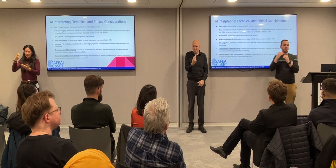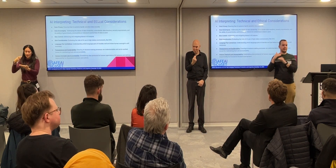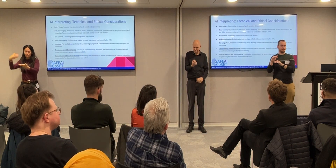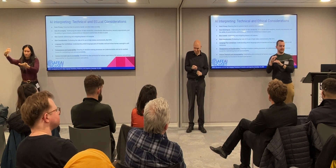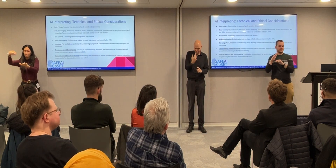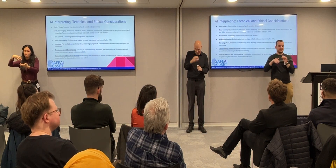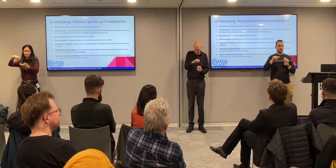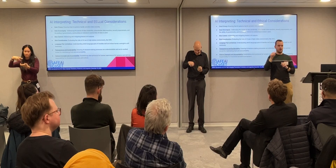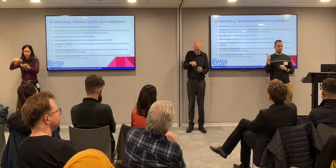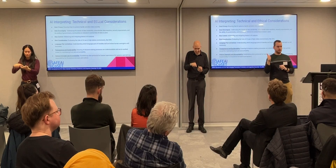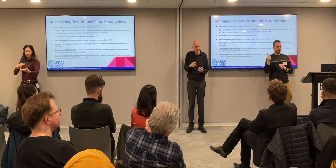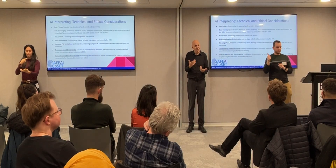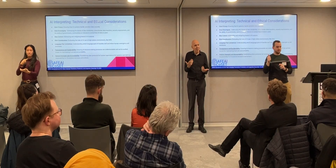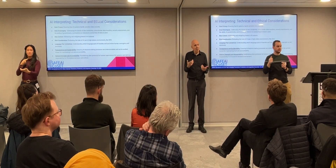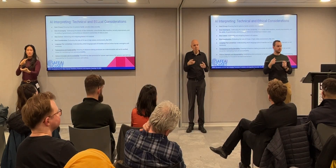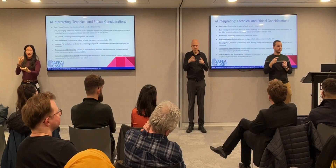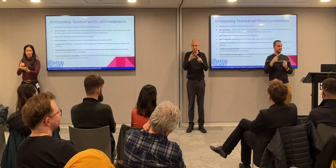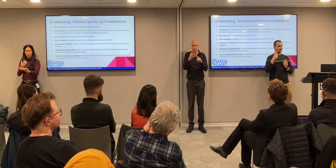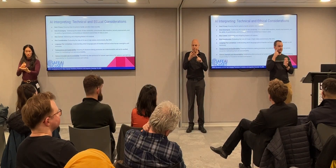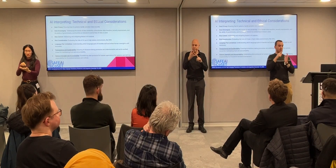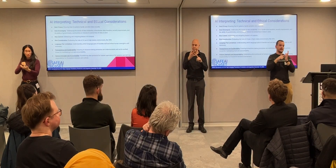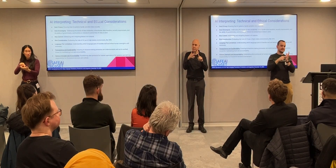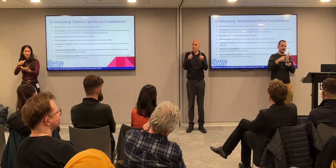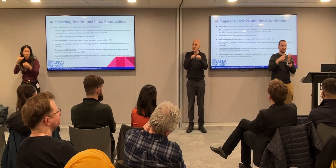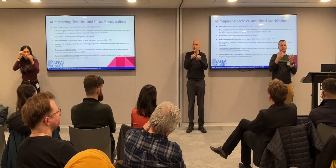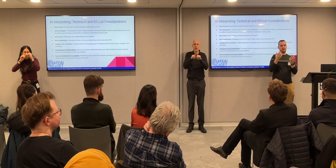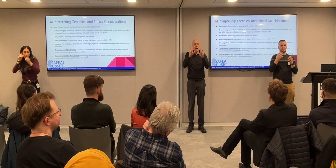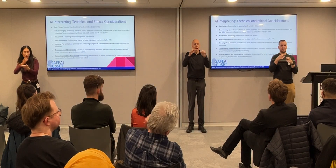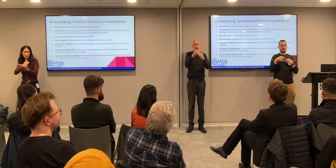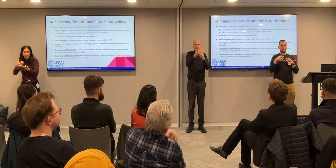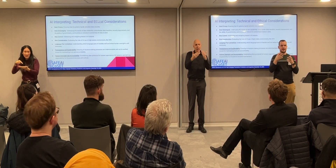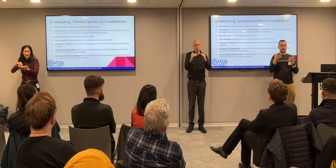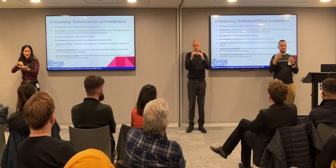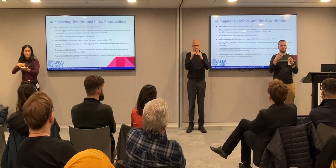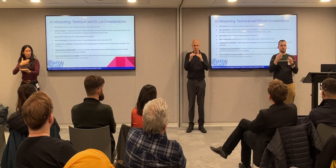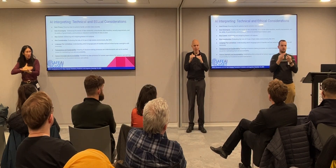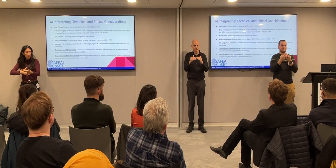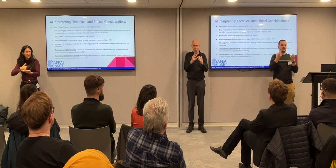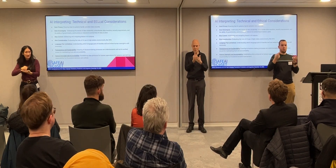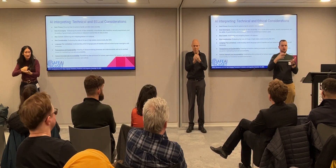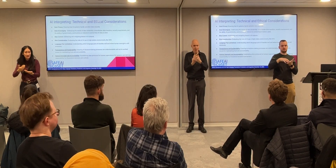when we're looking at language pairs, that's much more limiting than other things. For example,